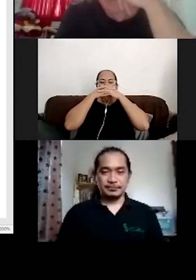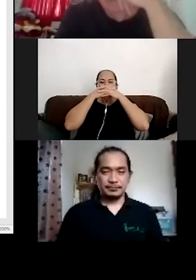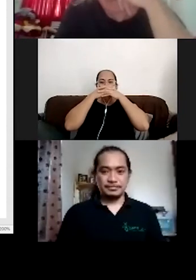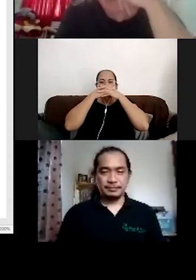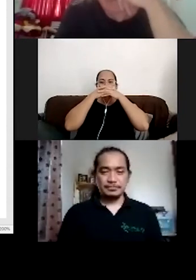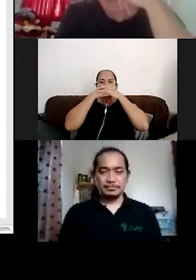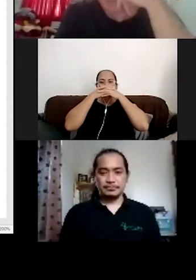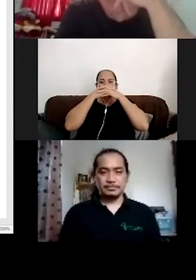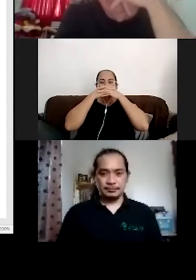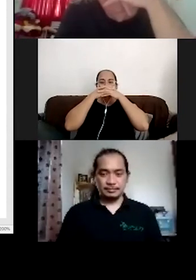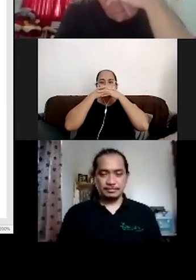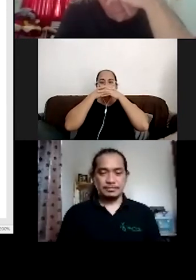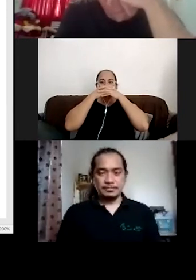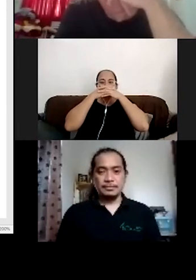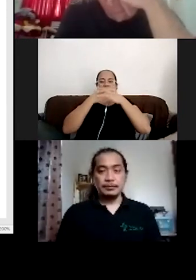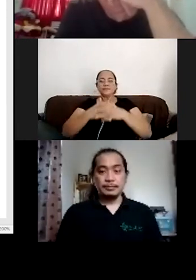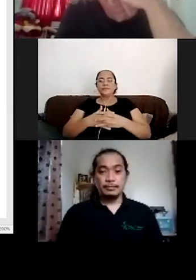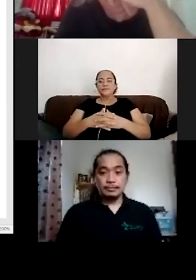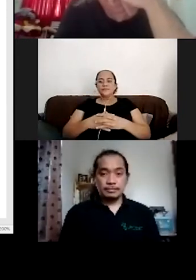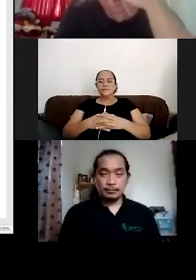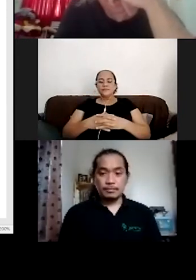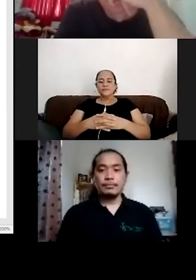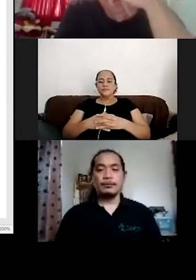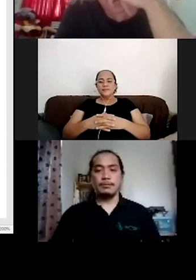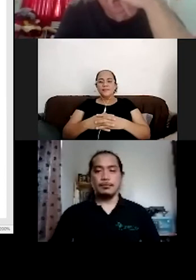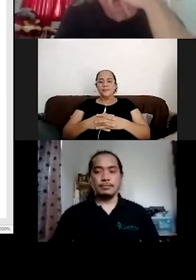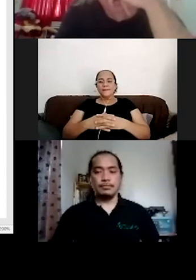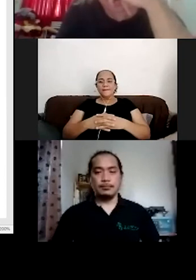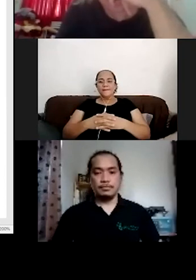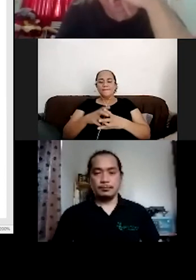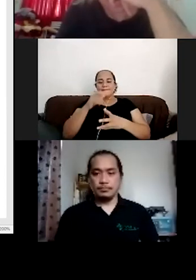well, I'm still confused.